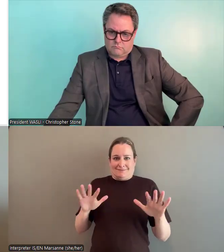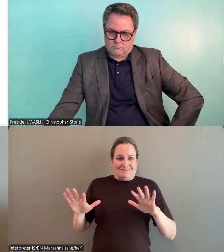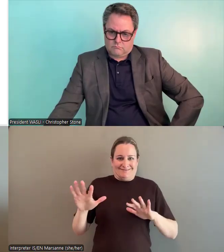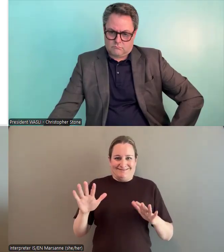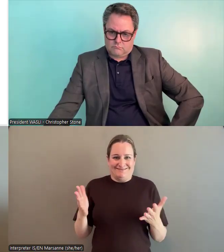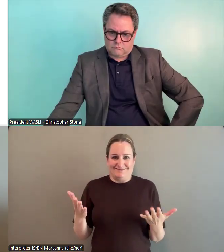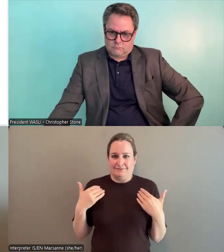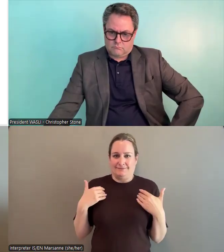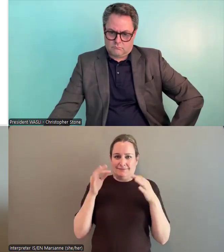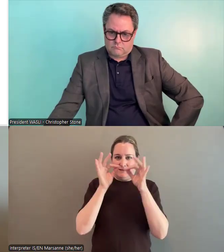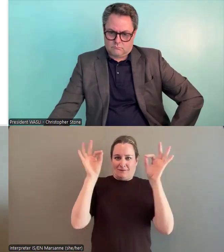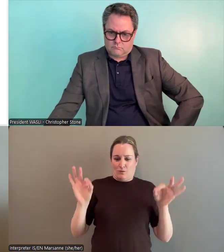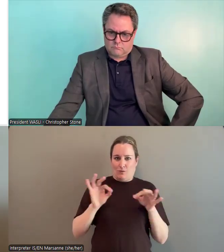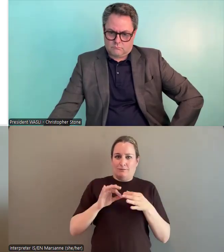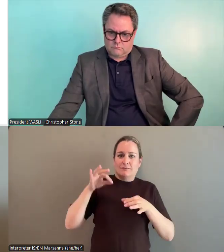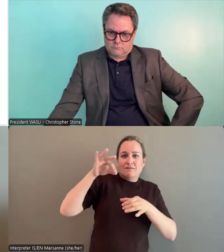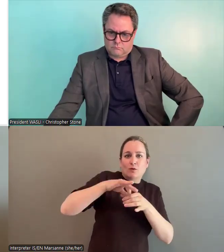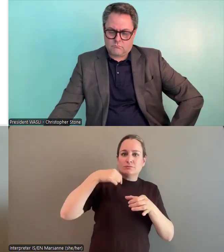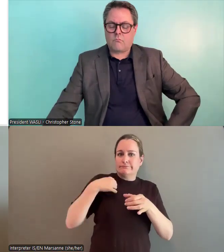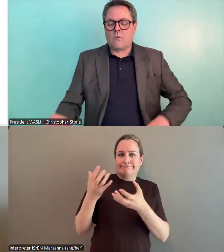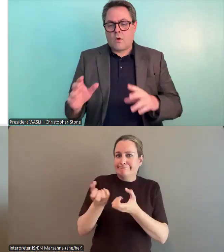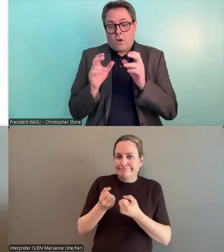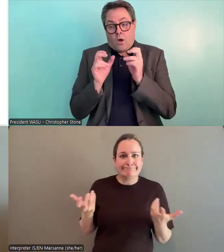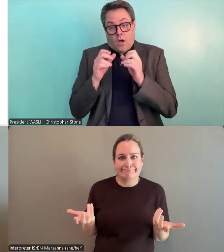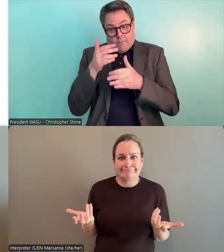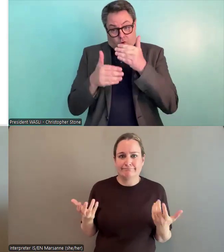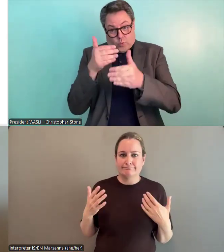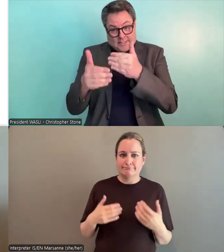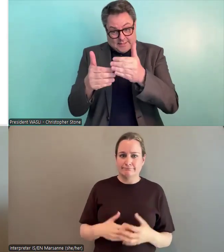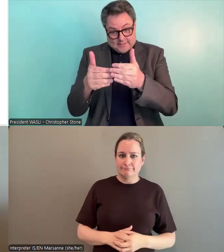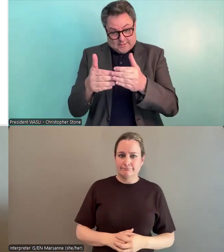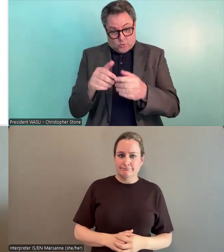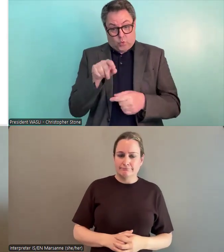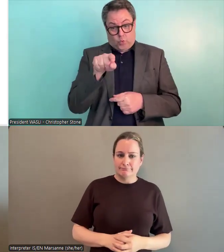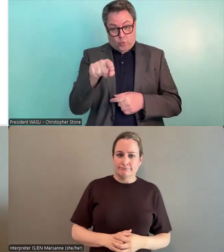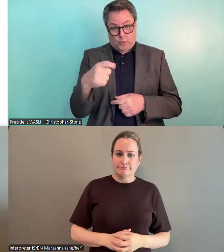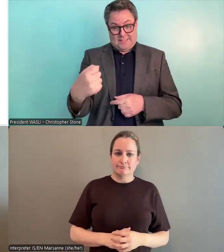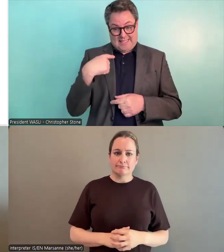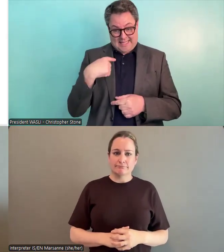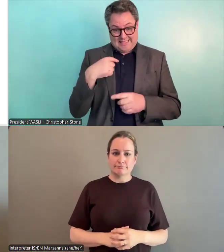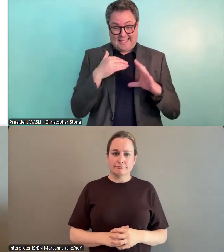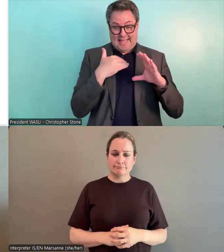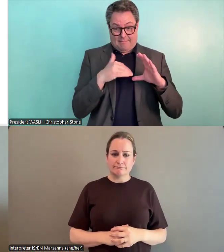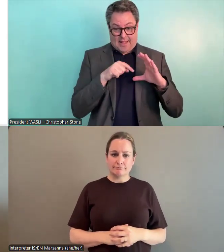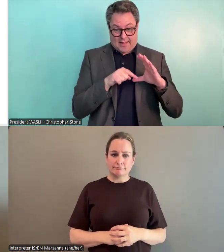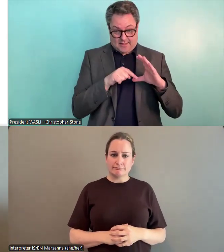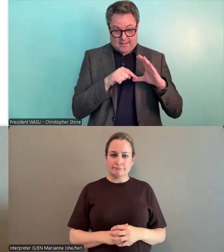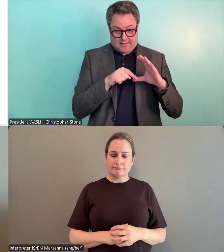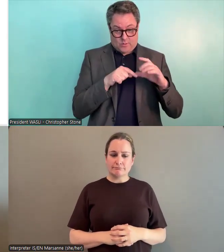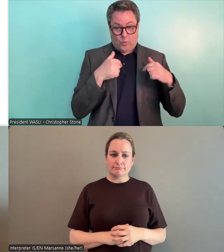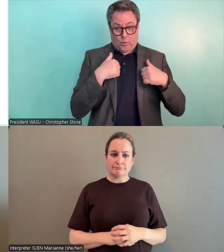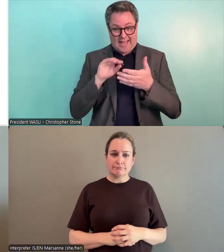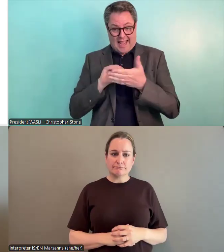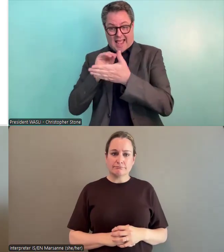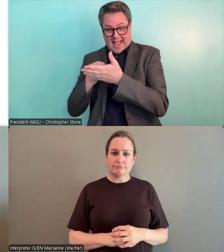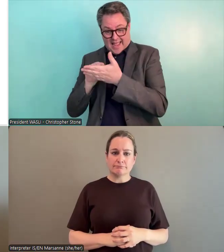any form. Sorry. Okay, so in terms of the process, if you